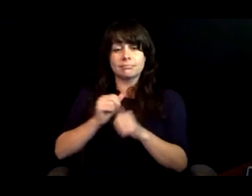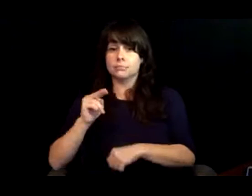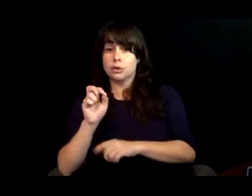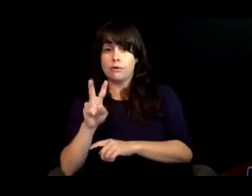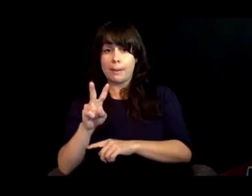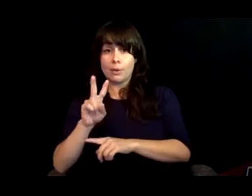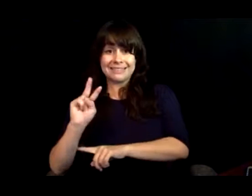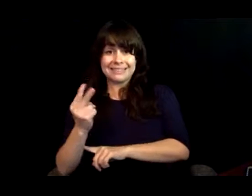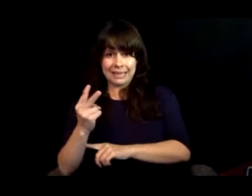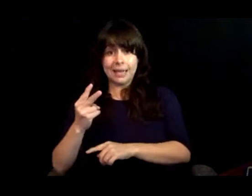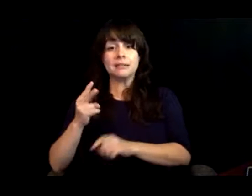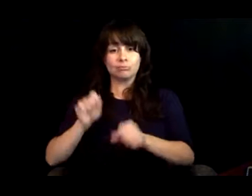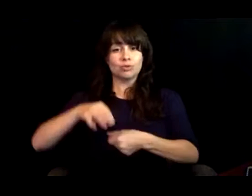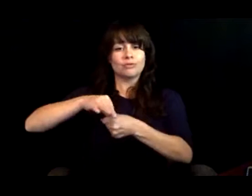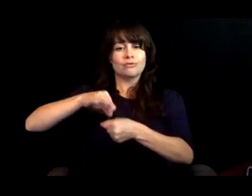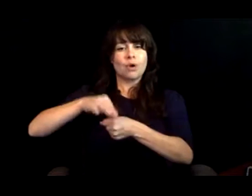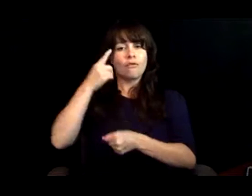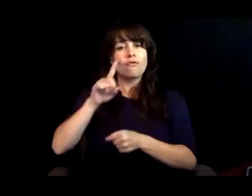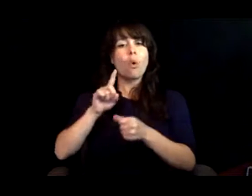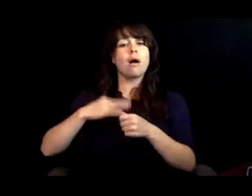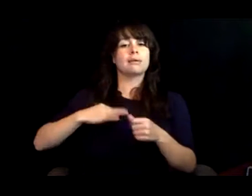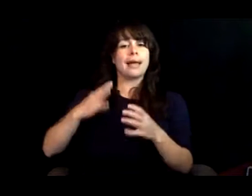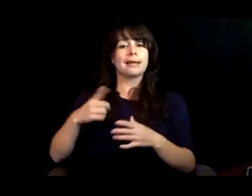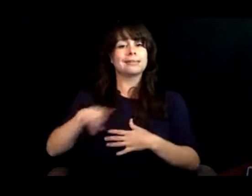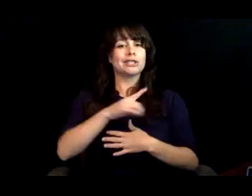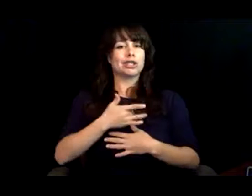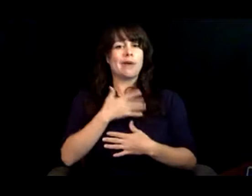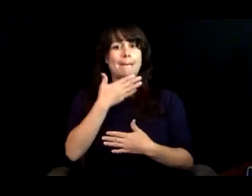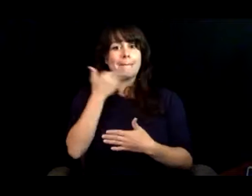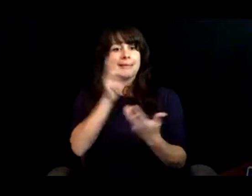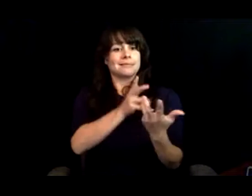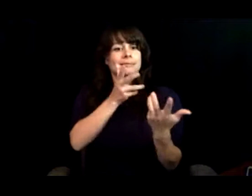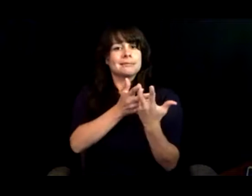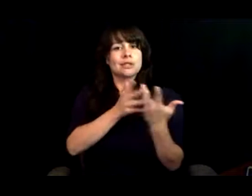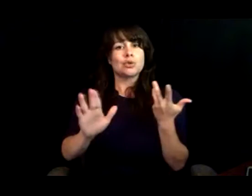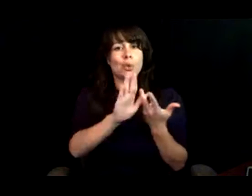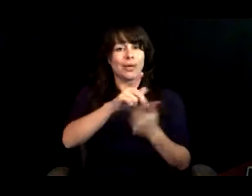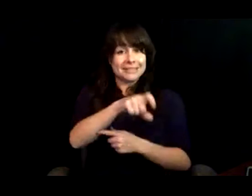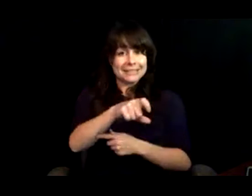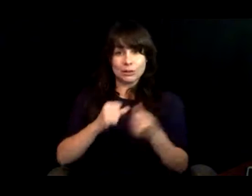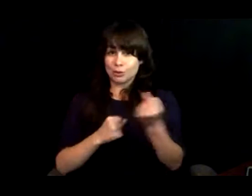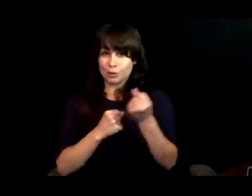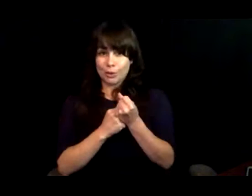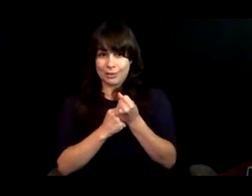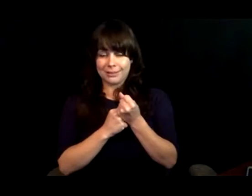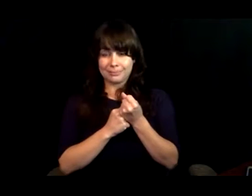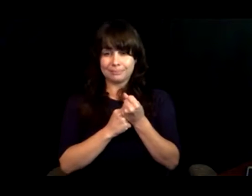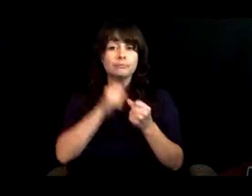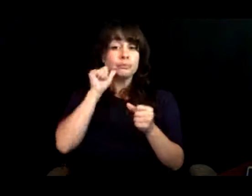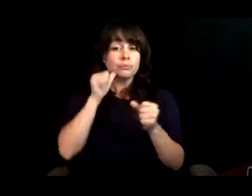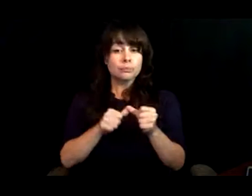for the candidates you feel is best for your needs and supports. Remember to always